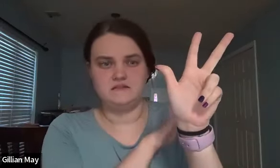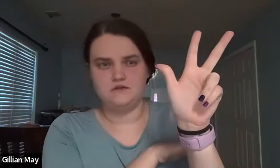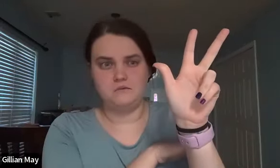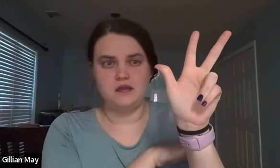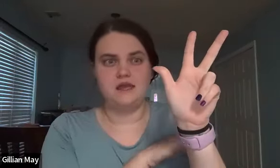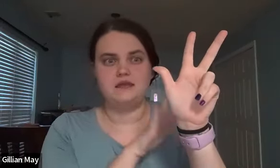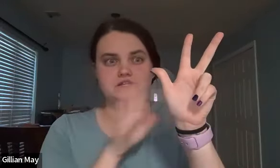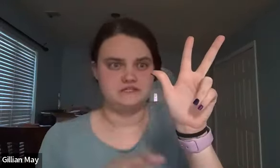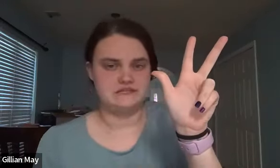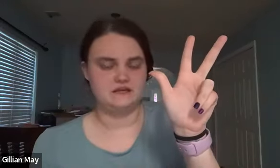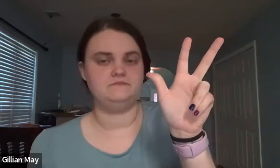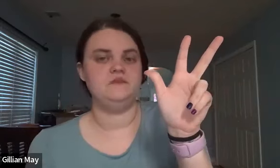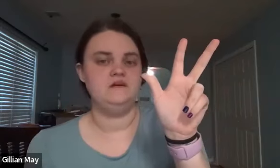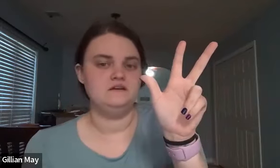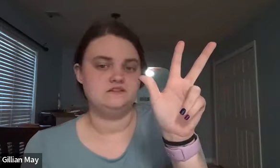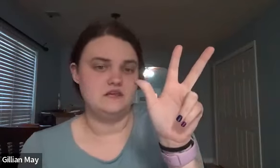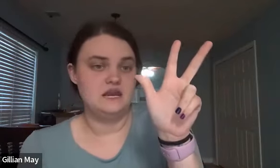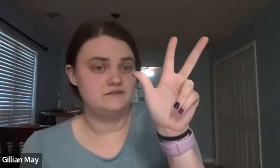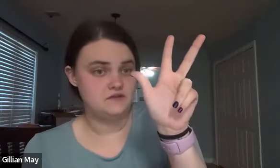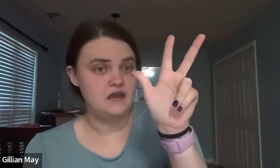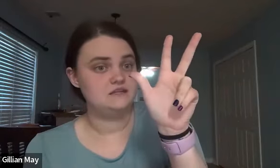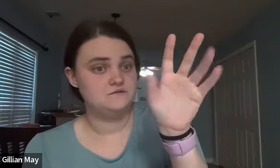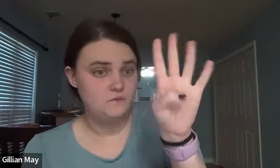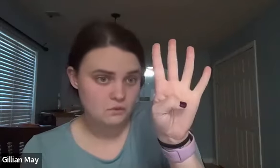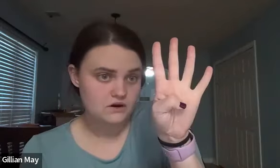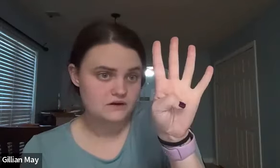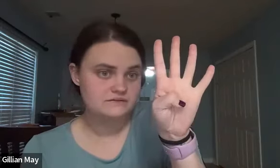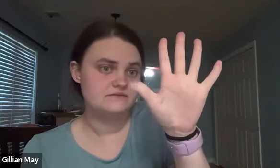other way in just a second. So then after that, 4, 5.